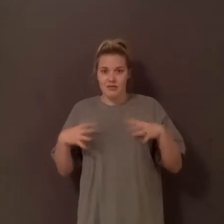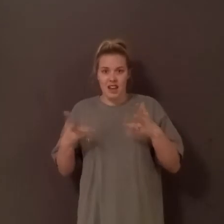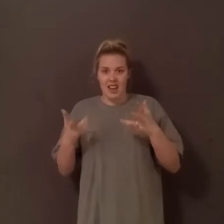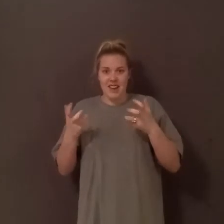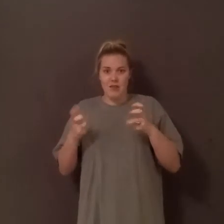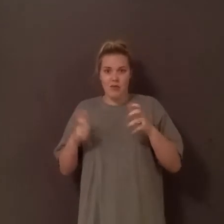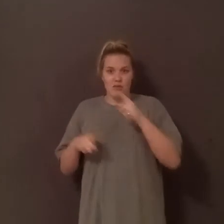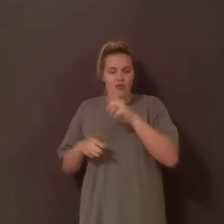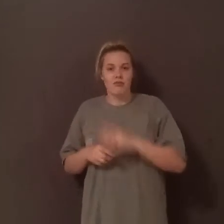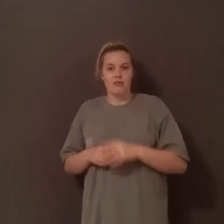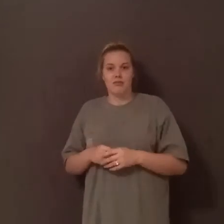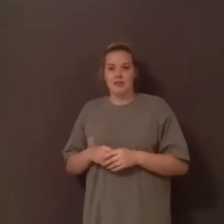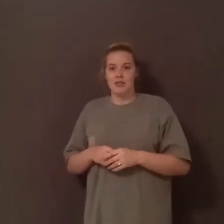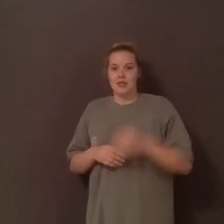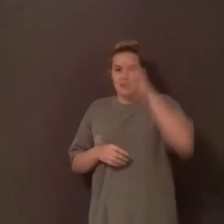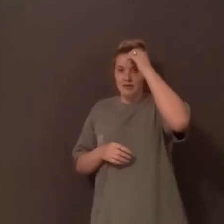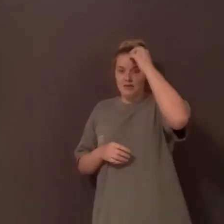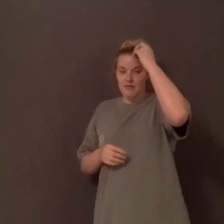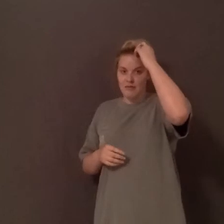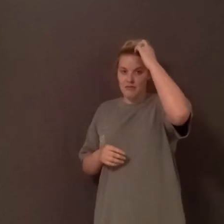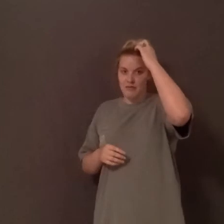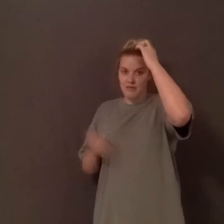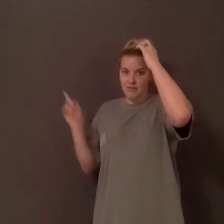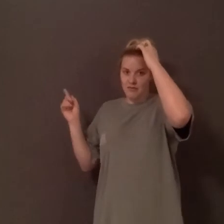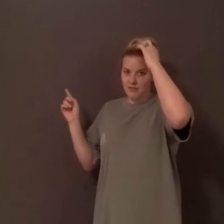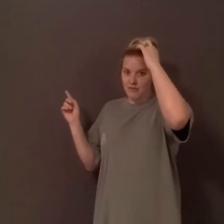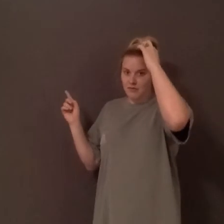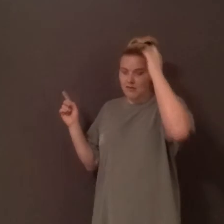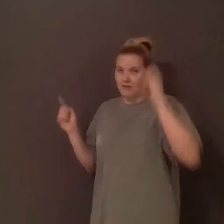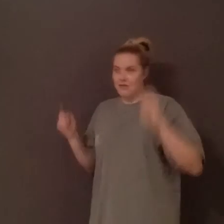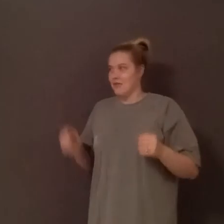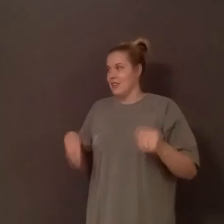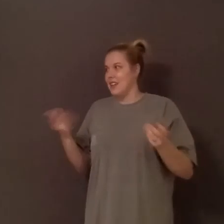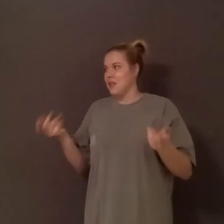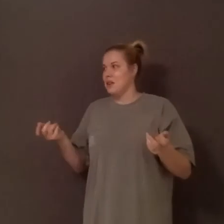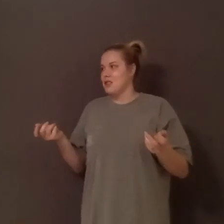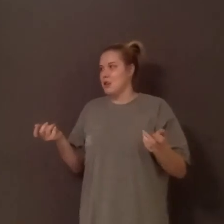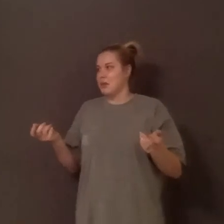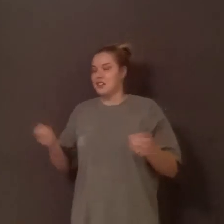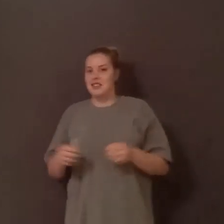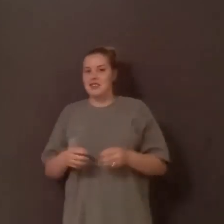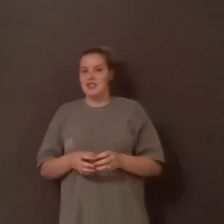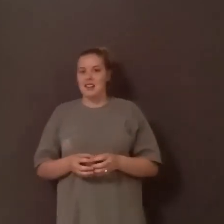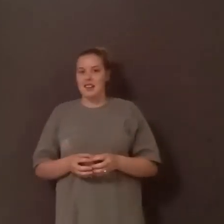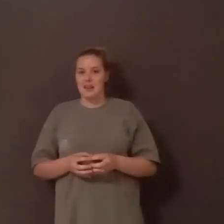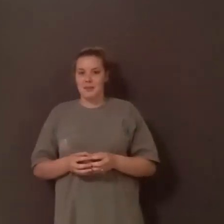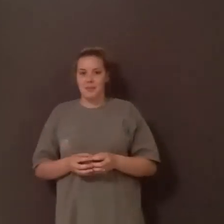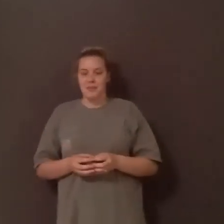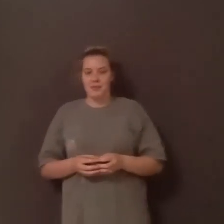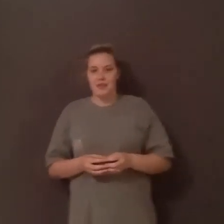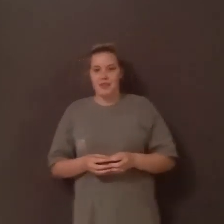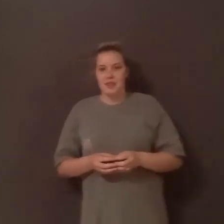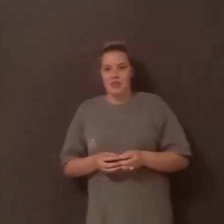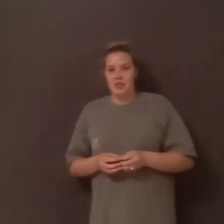call agree him a with four-eyed son of a bitch, You're cocksucker. a four-eyed son of a bitch, you cocksucker. I mean, you had no idea what you were doing